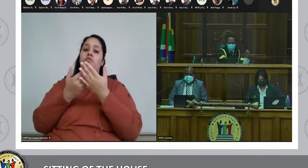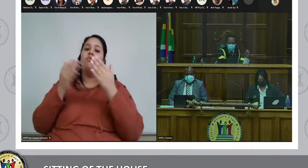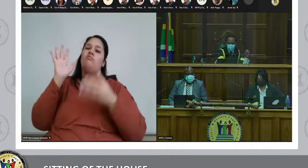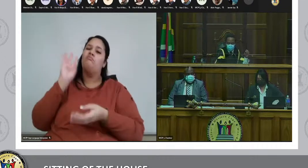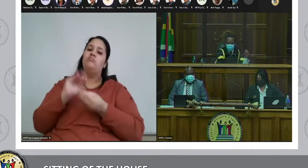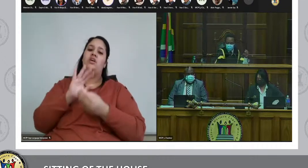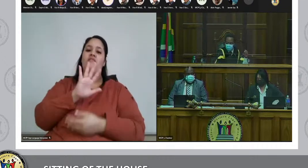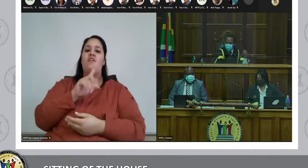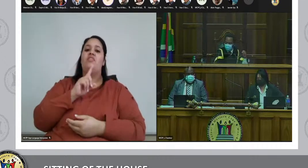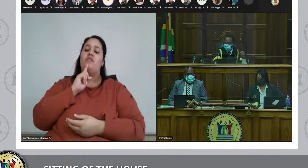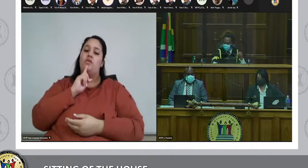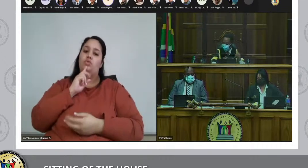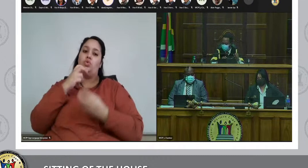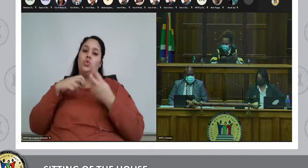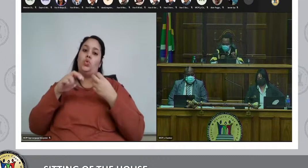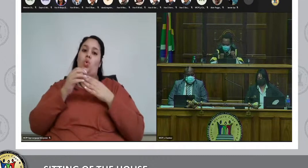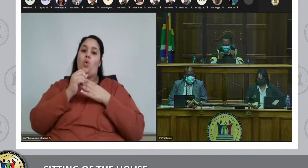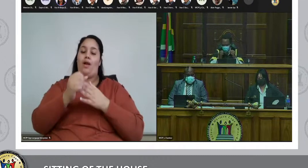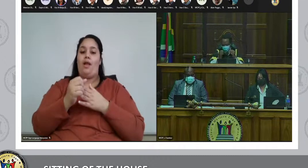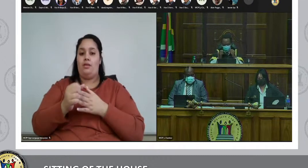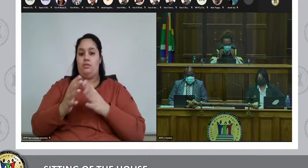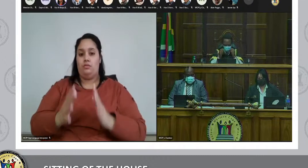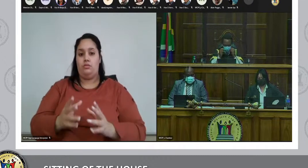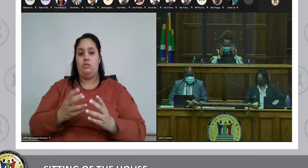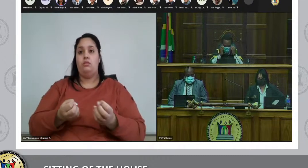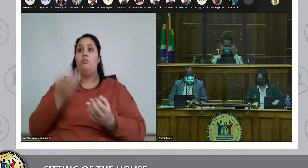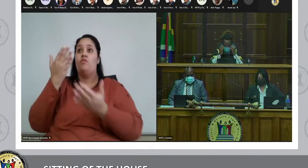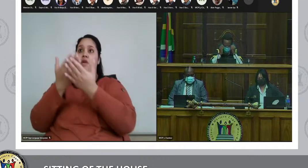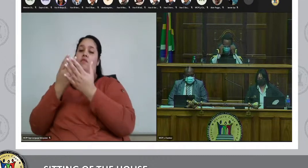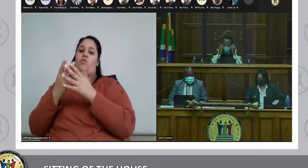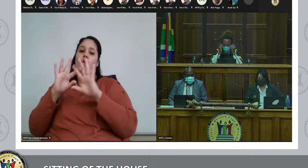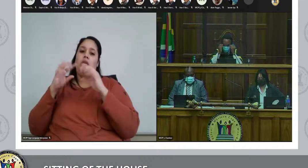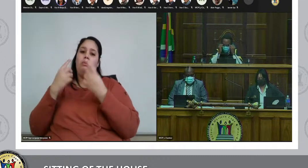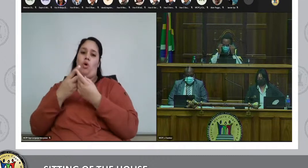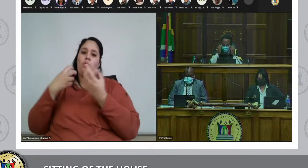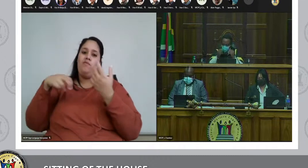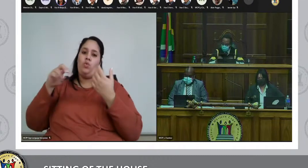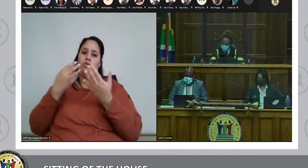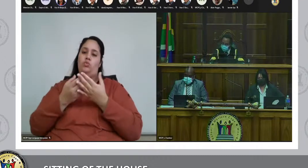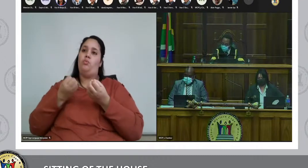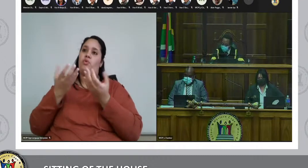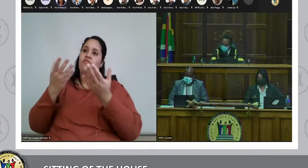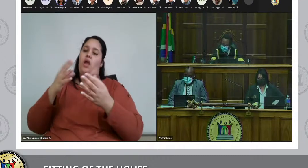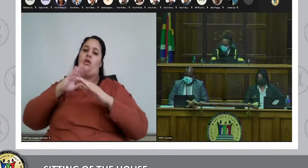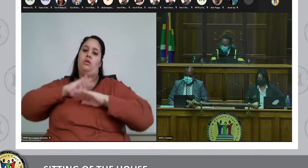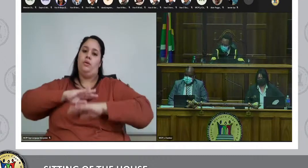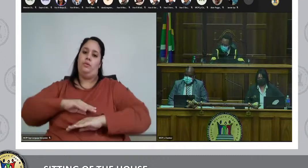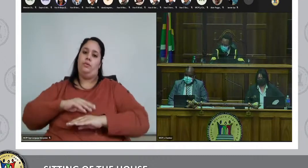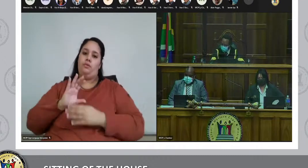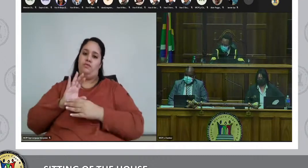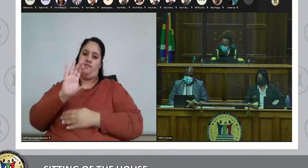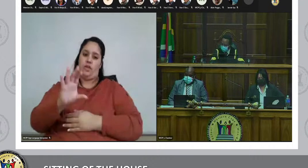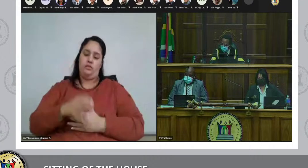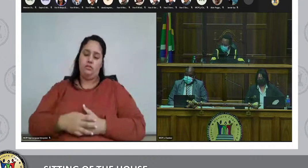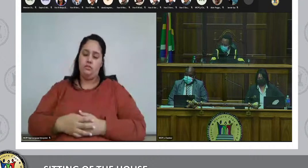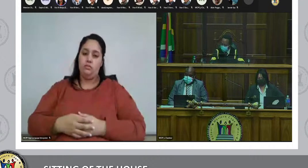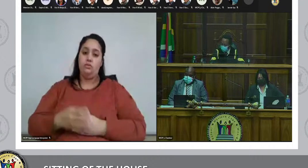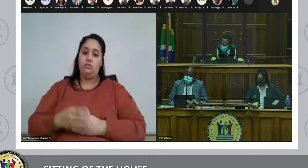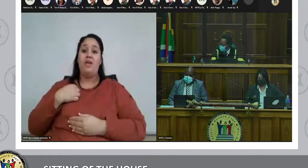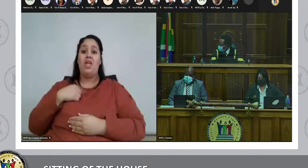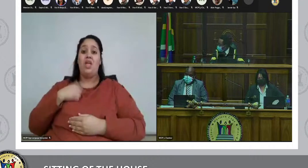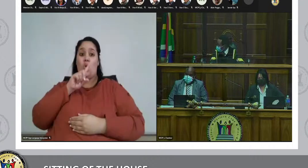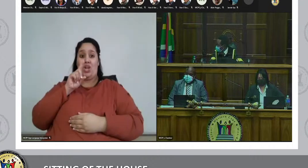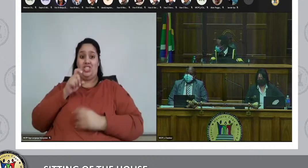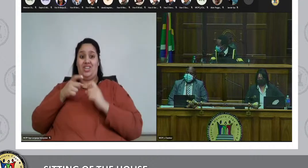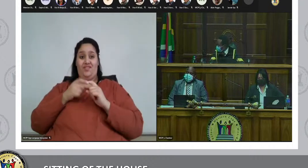estimated 5,000 tour guides to the Department of Tourism for funding relief. So my question from the statements provided